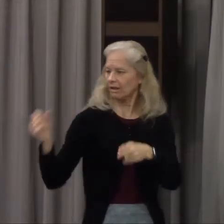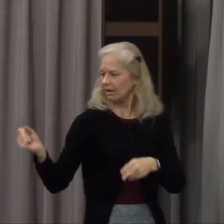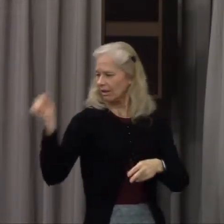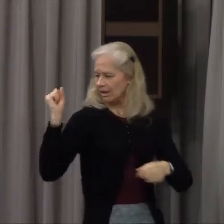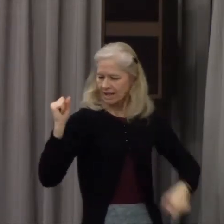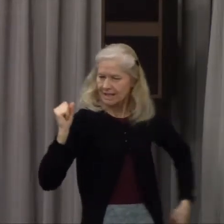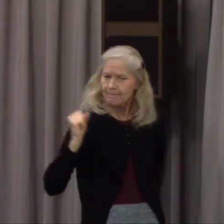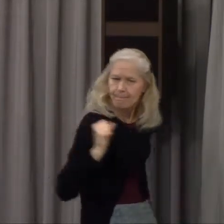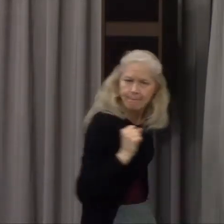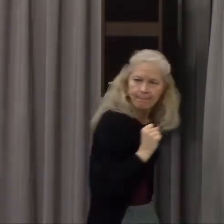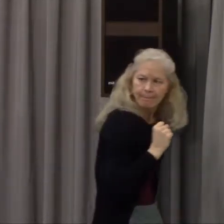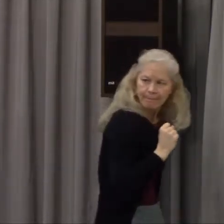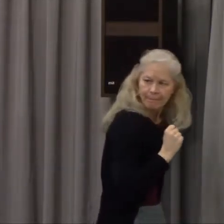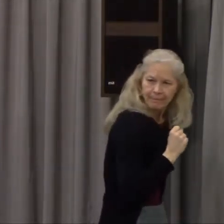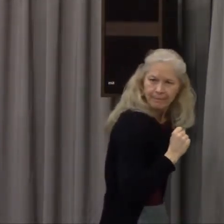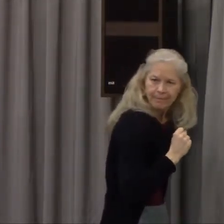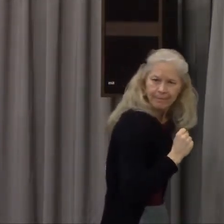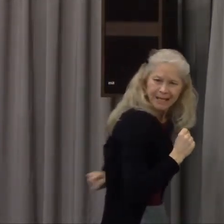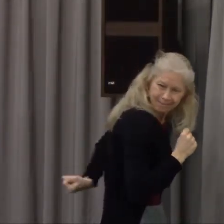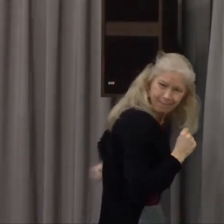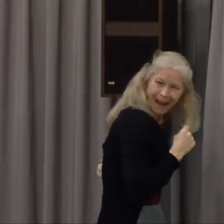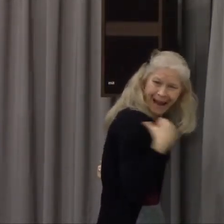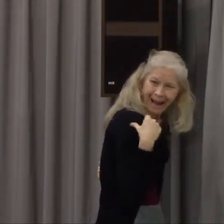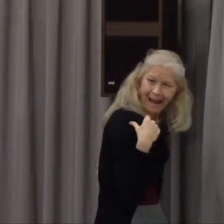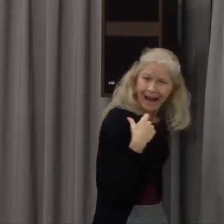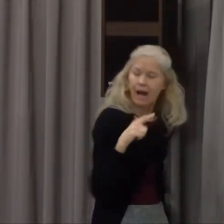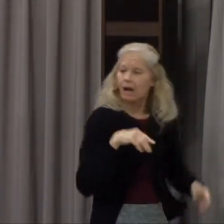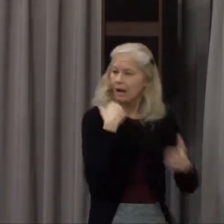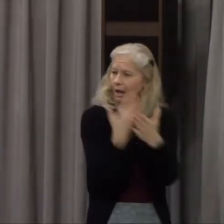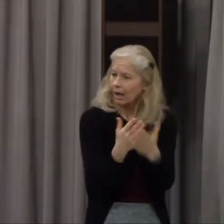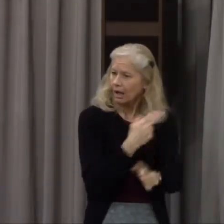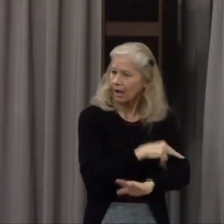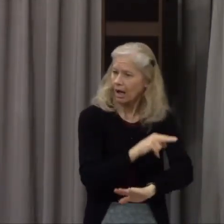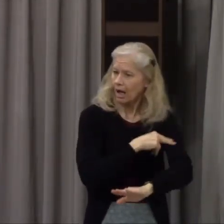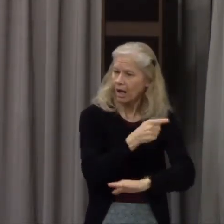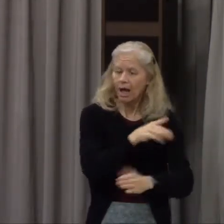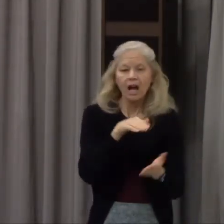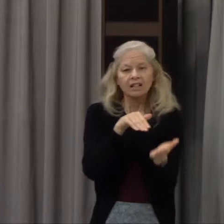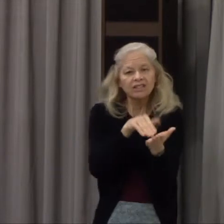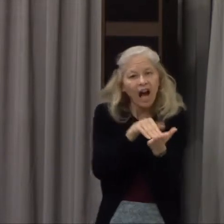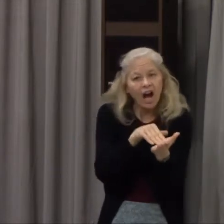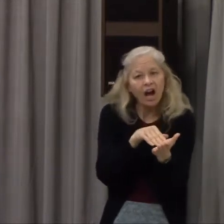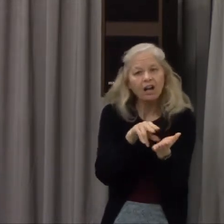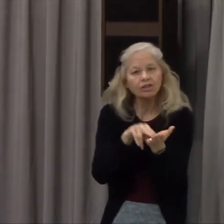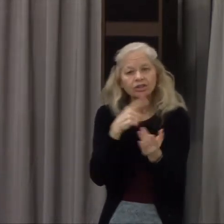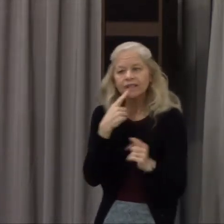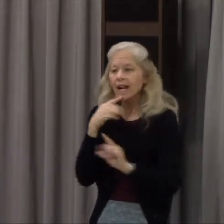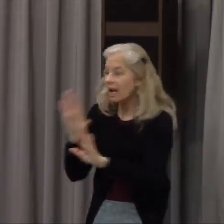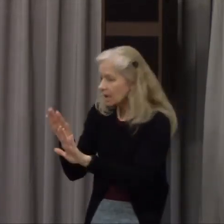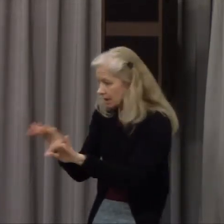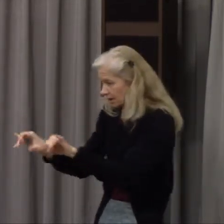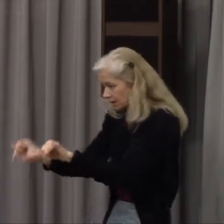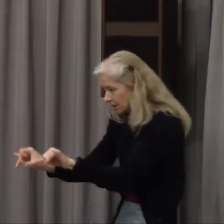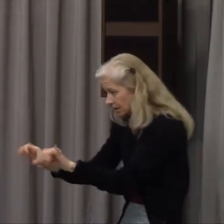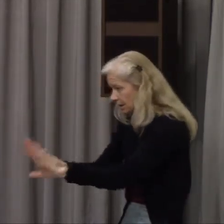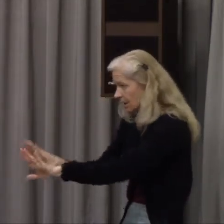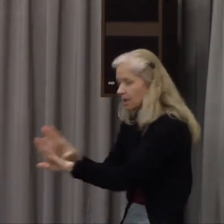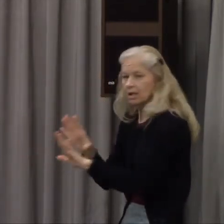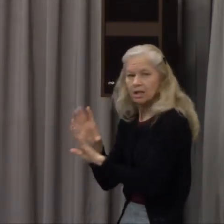at a hospital at Kazan, Russia, stabilized him. They wrapped cotton wool and applied bandages around